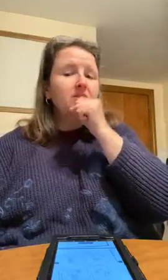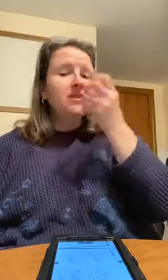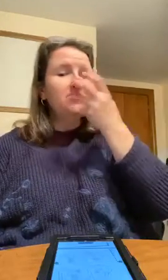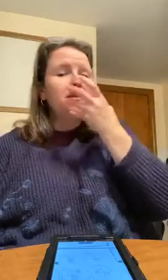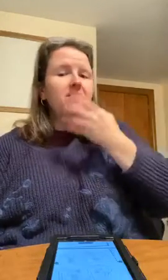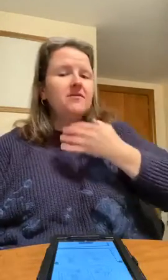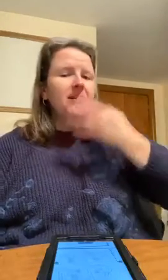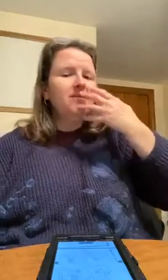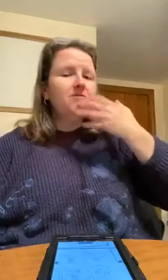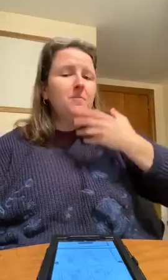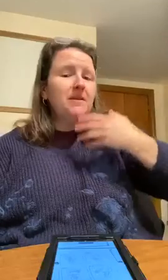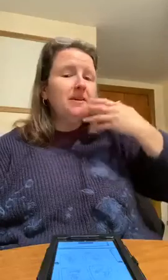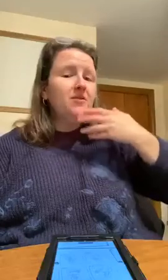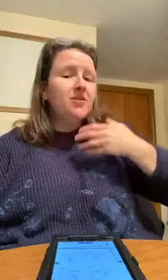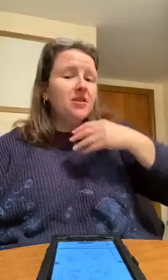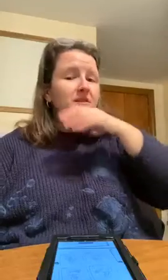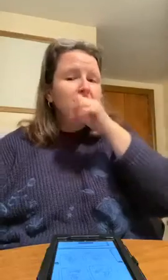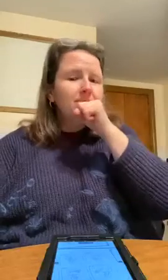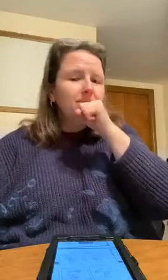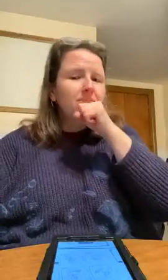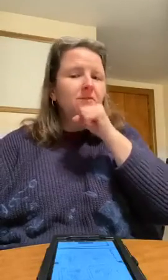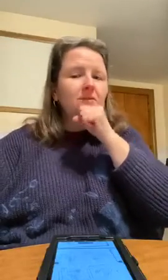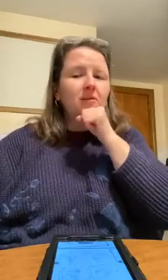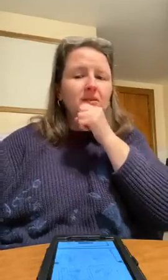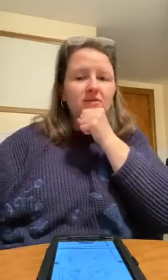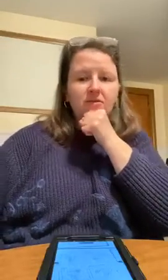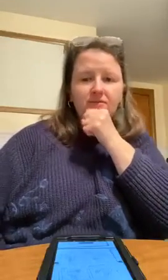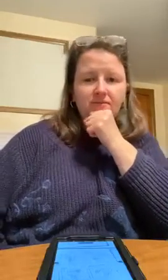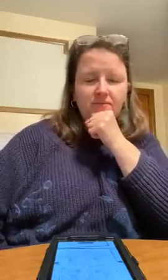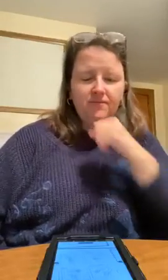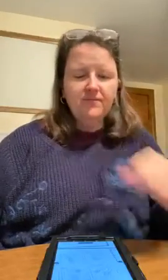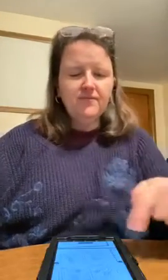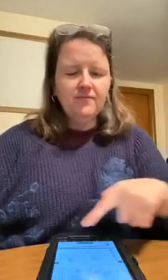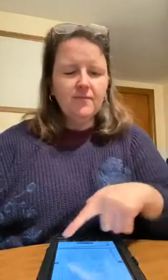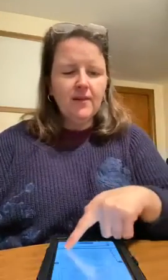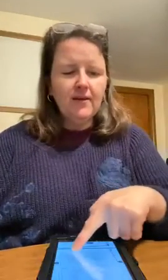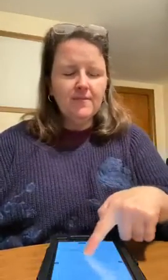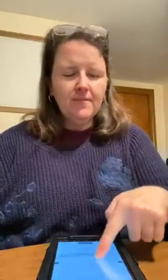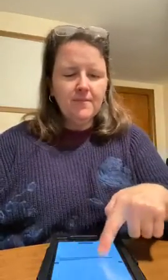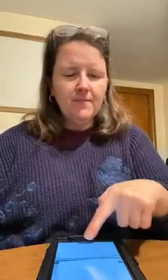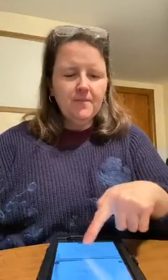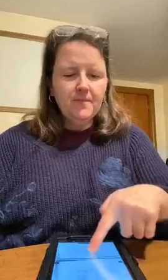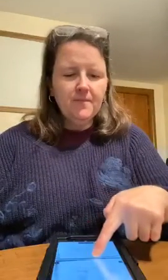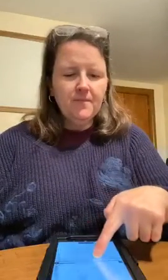and it's kind of dripping down your chin. Orange. Okay.